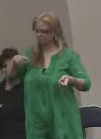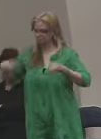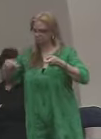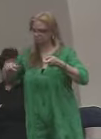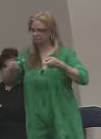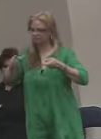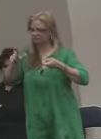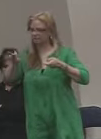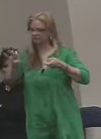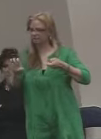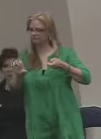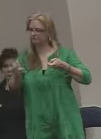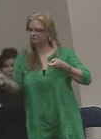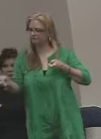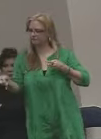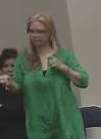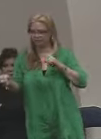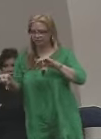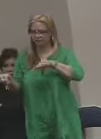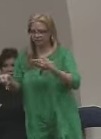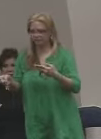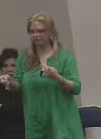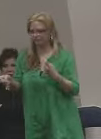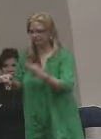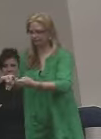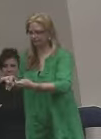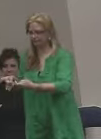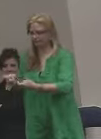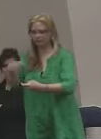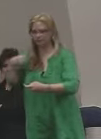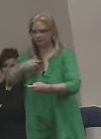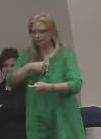that. That's God's work.